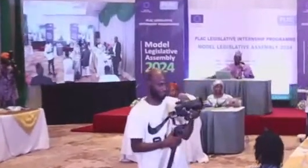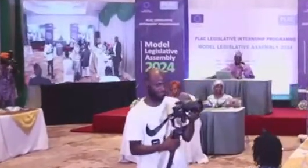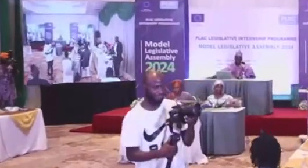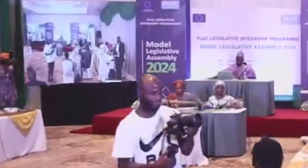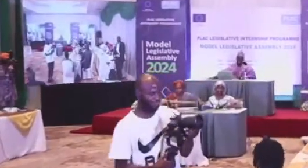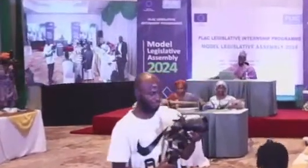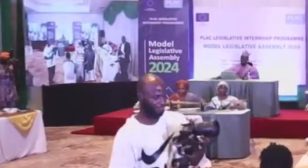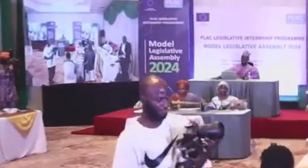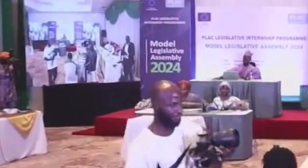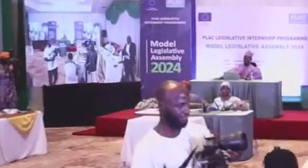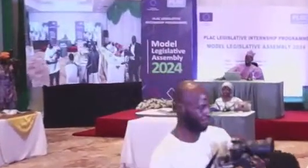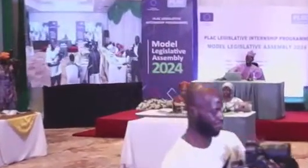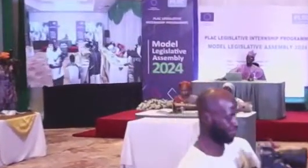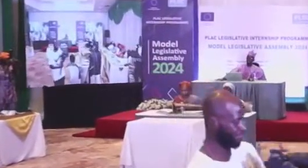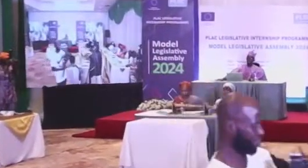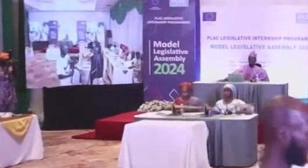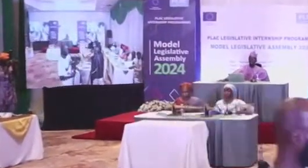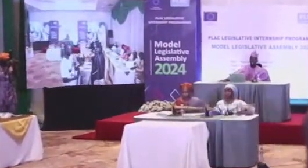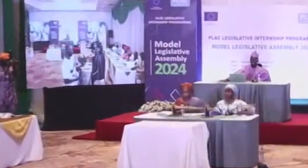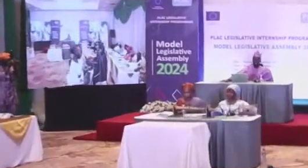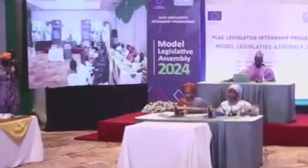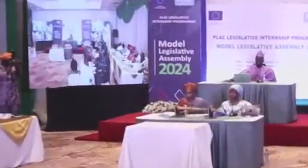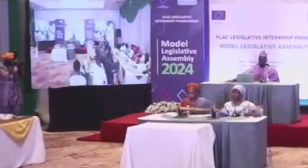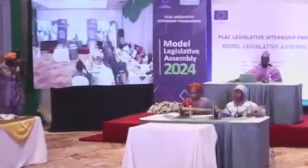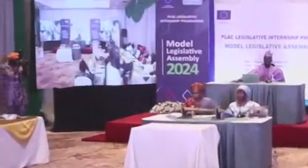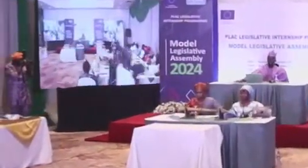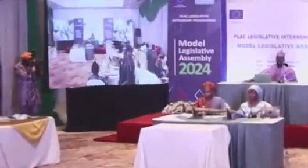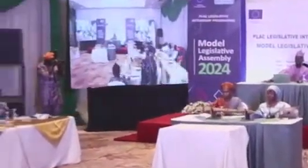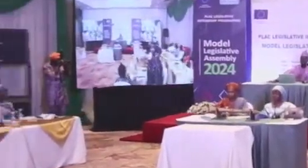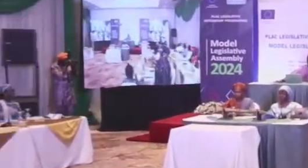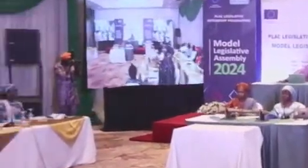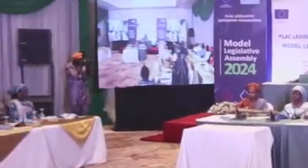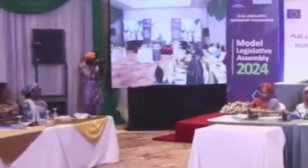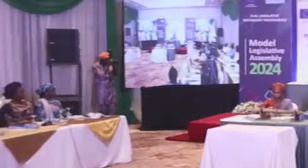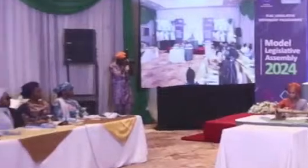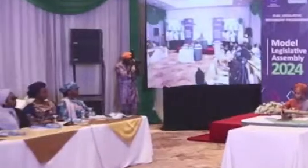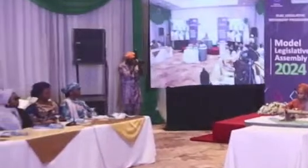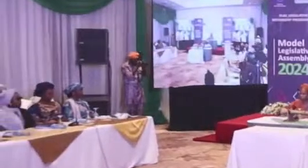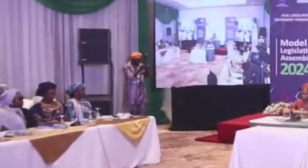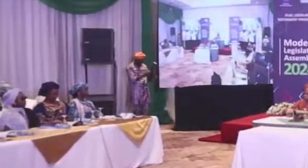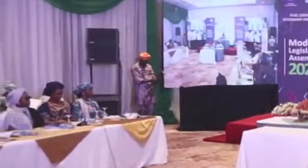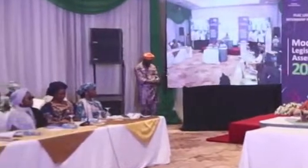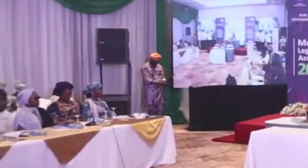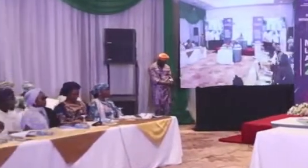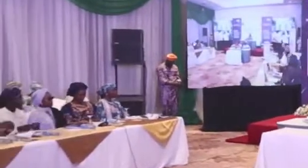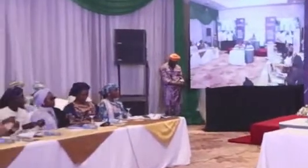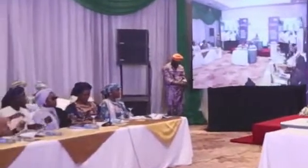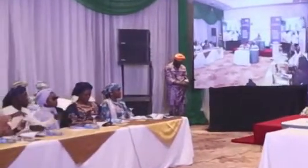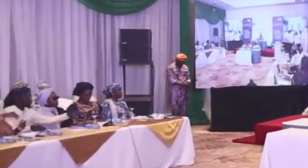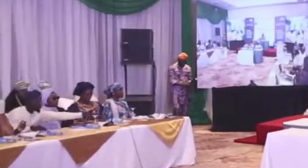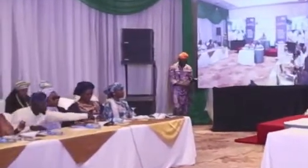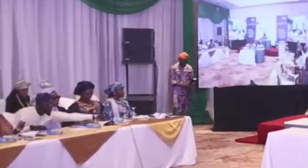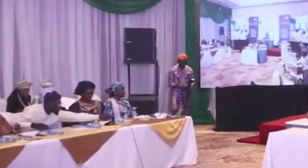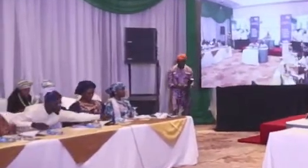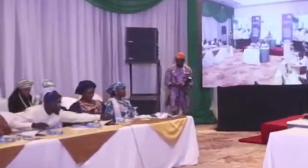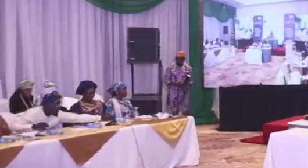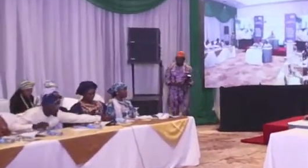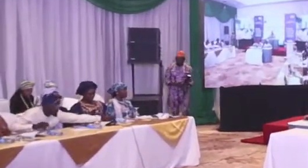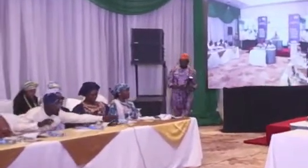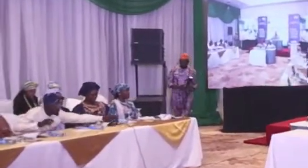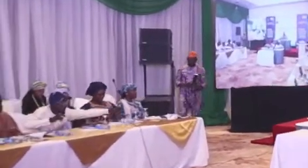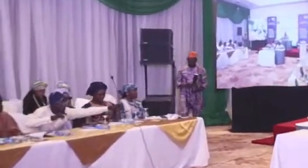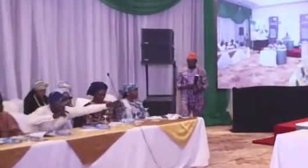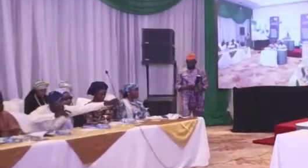Honorable colleagues, I have examined and approved the vote of proceedings for the 12th of December